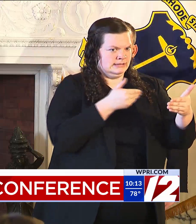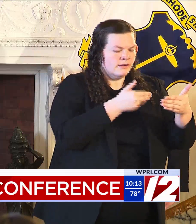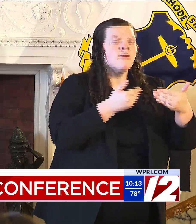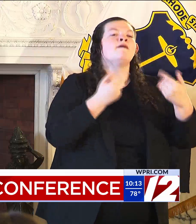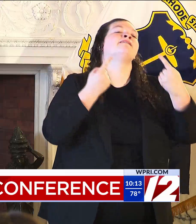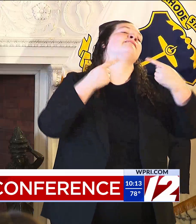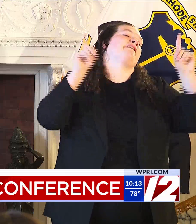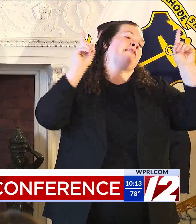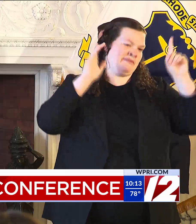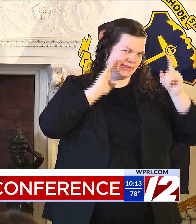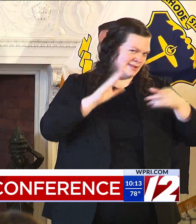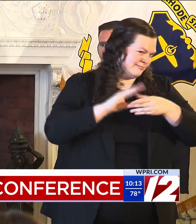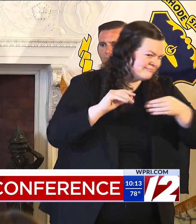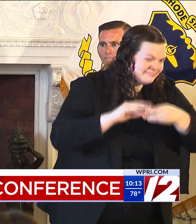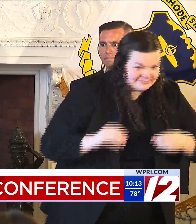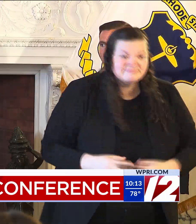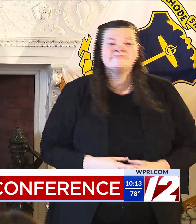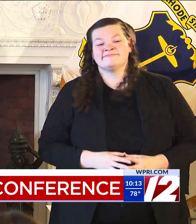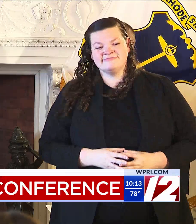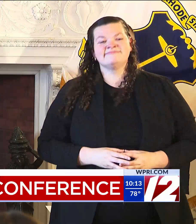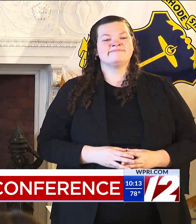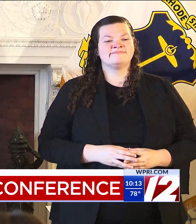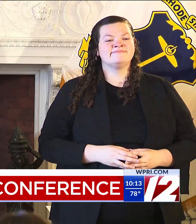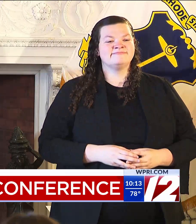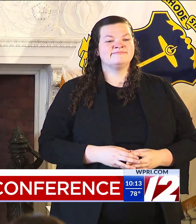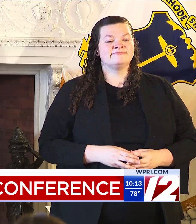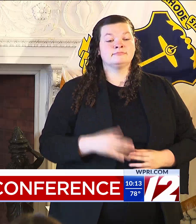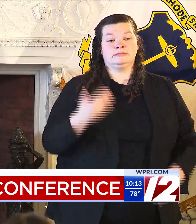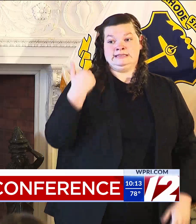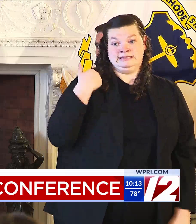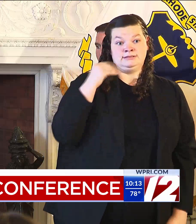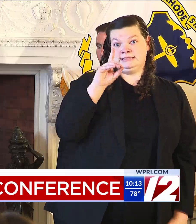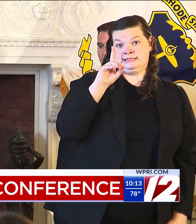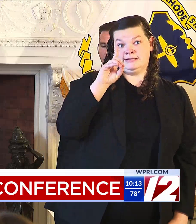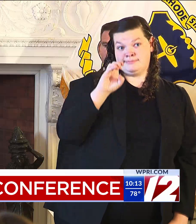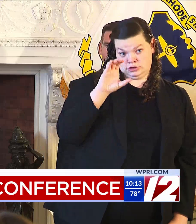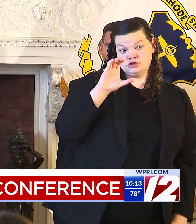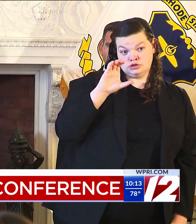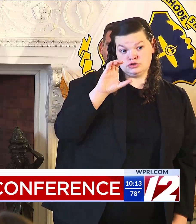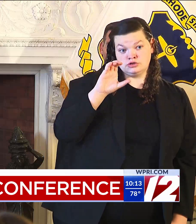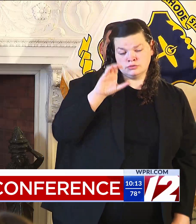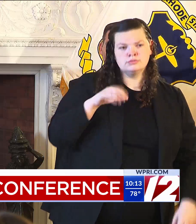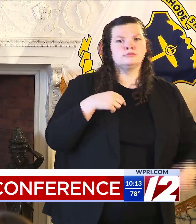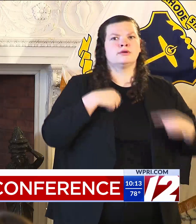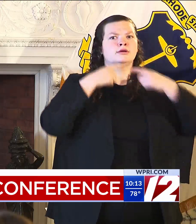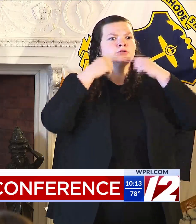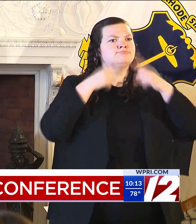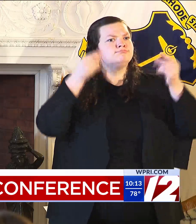In December, we said that two world-class bridge builders